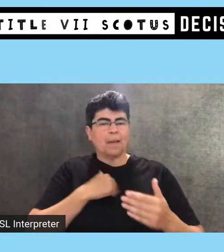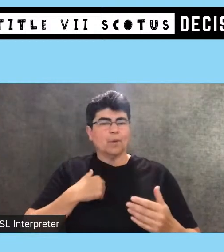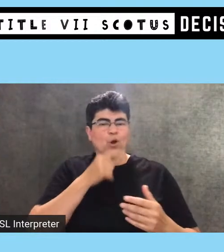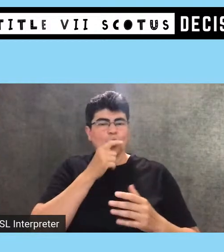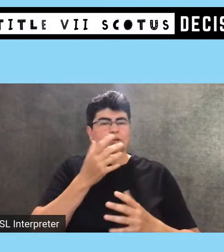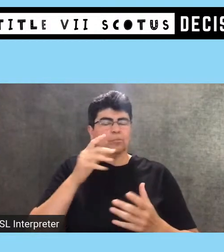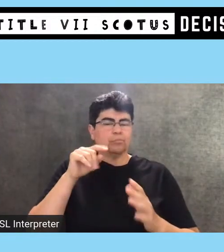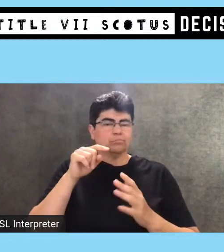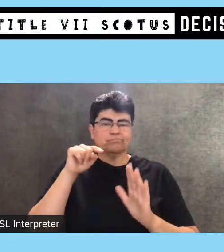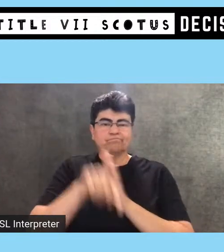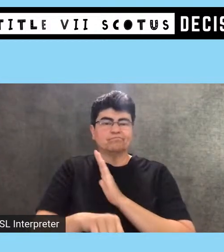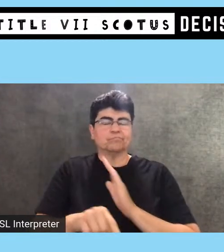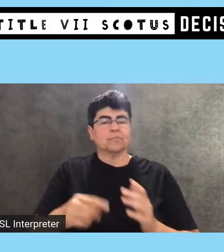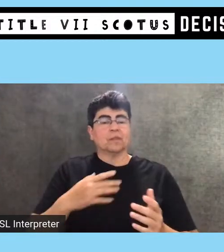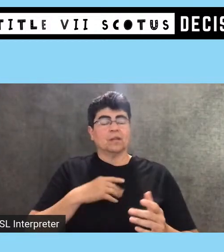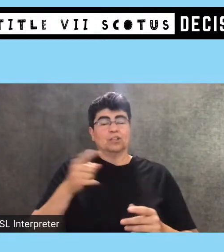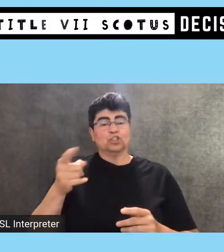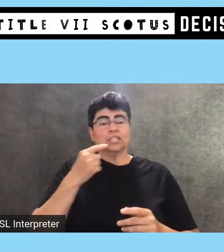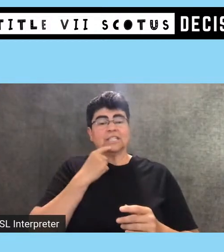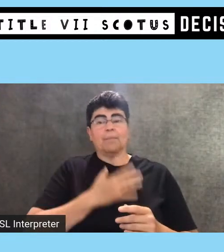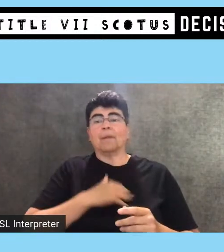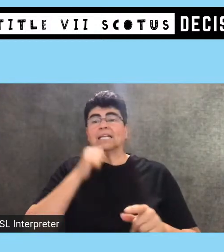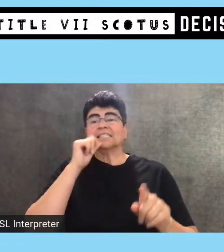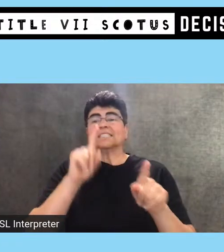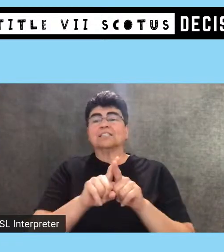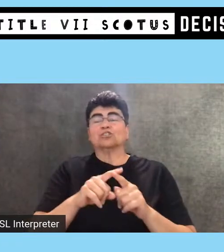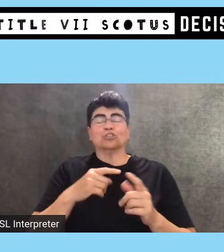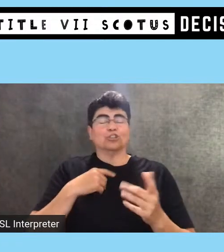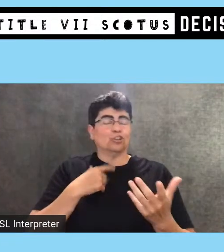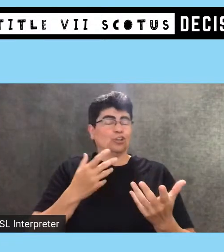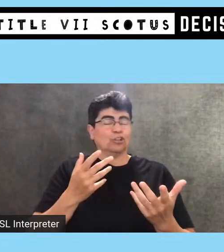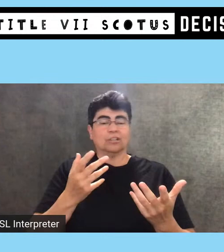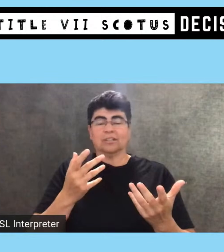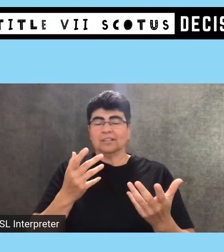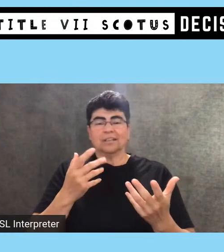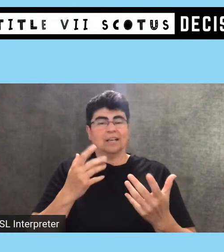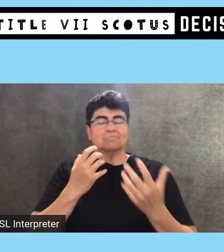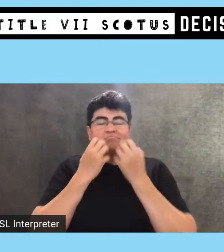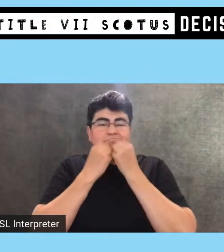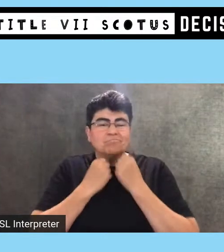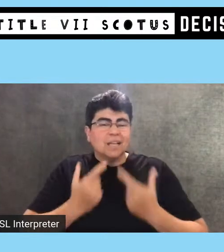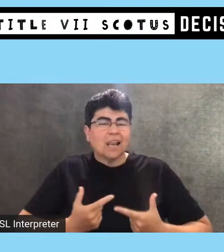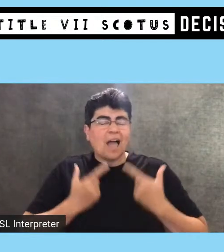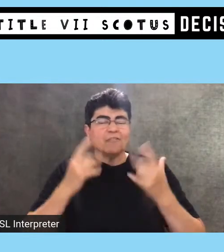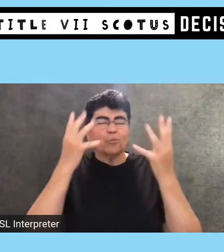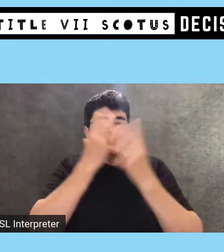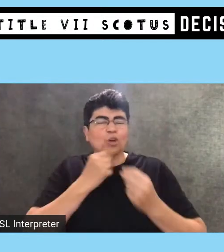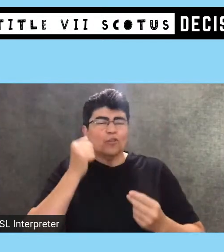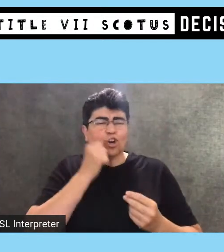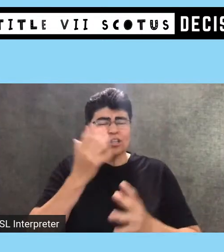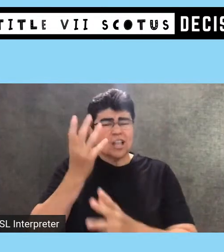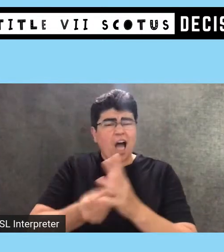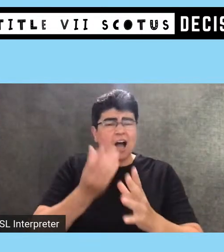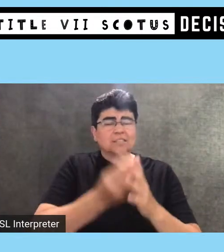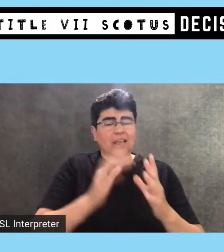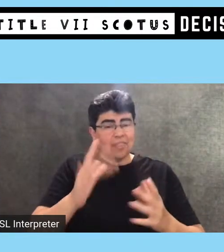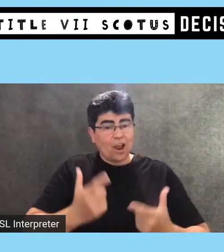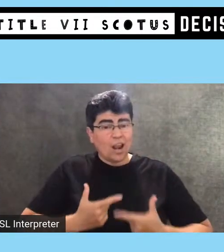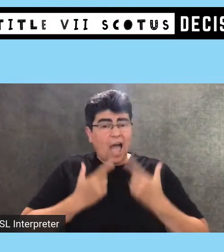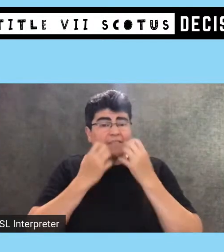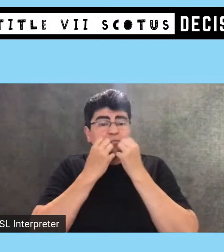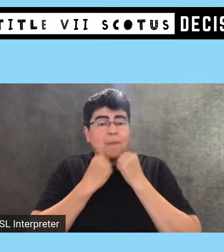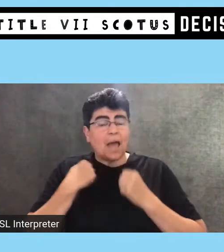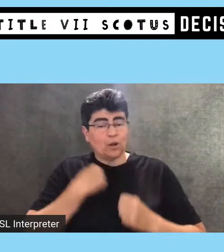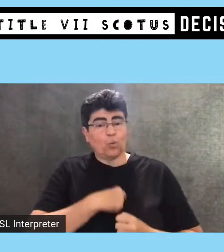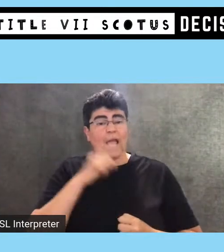said, my sister's life mattered. All of the loved ones we have lost, all of those beautiful girls that we have lost, their lives matter. We have to